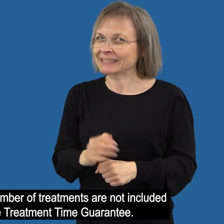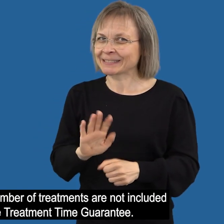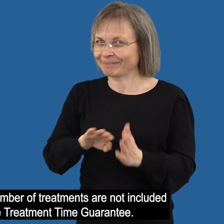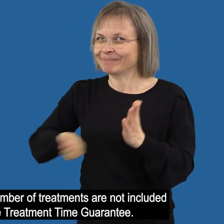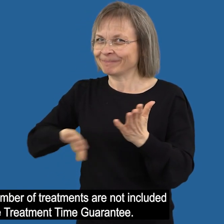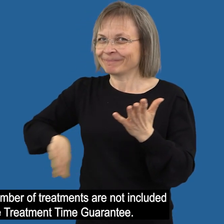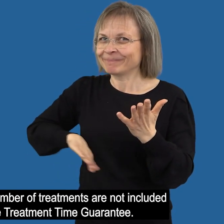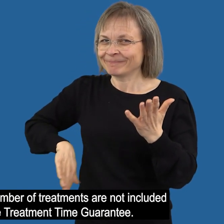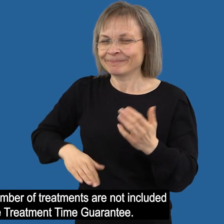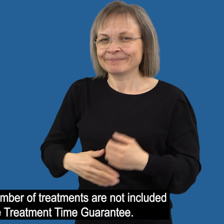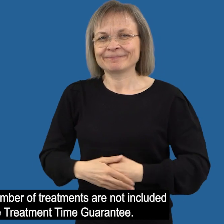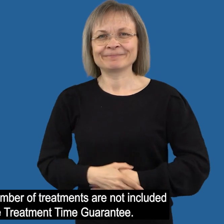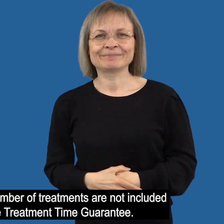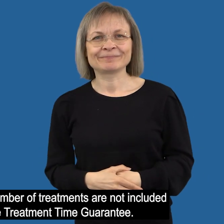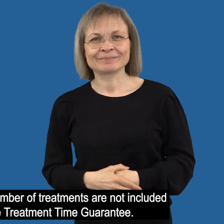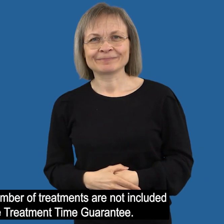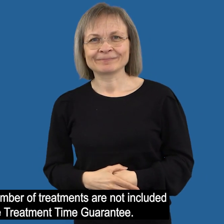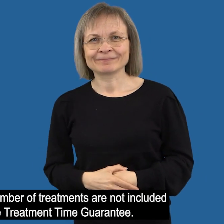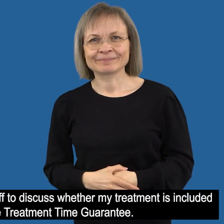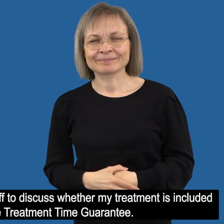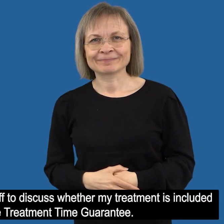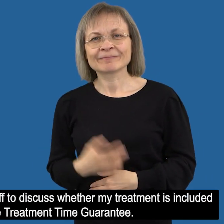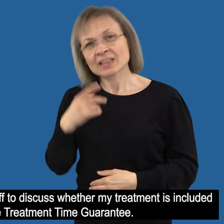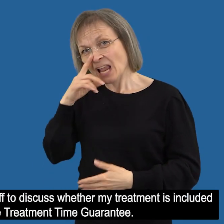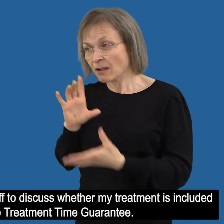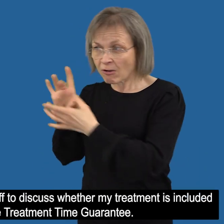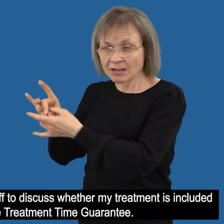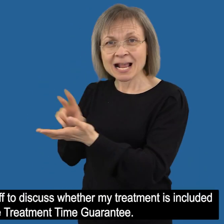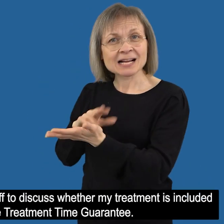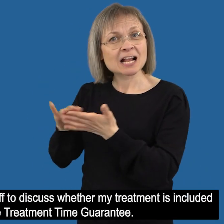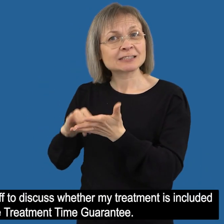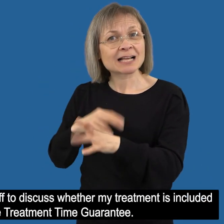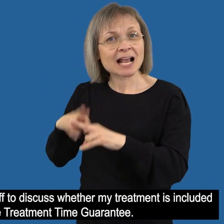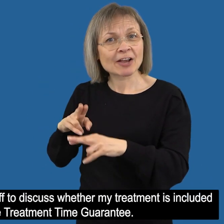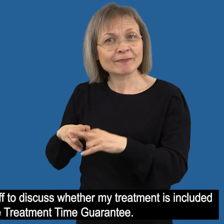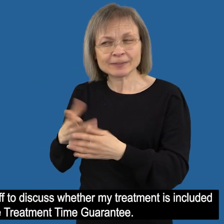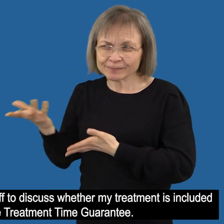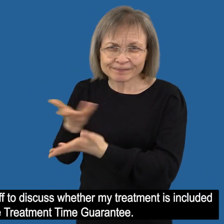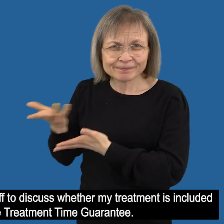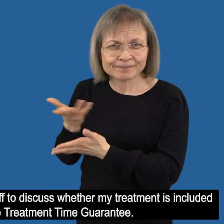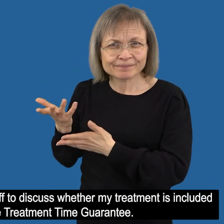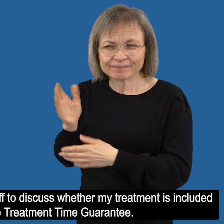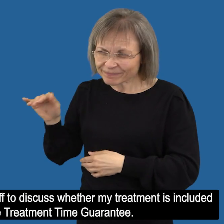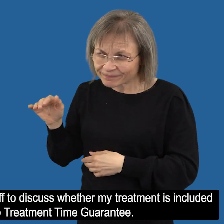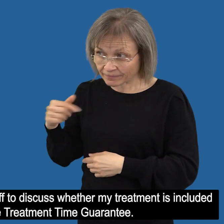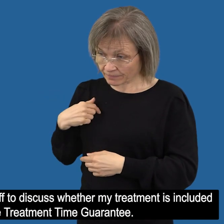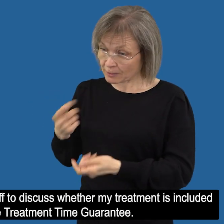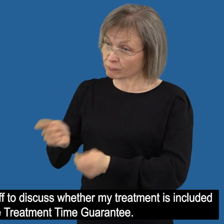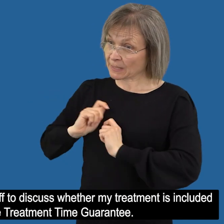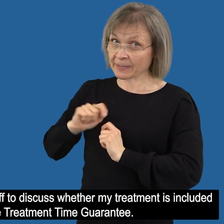guarantee. I can contact NHS staff to discuss